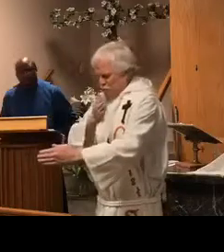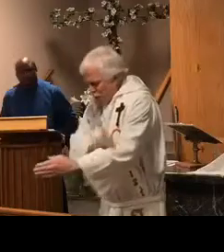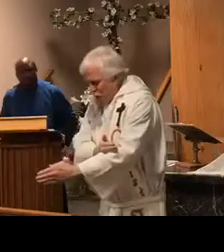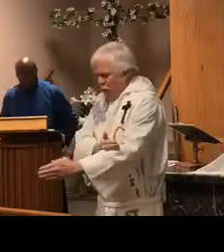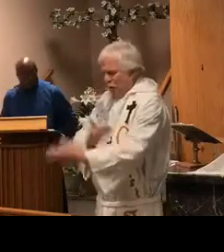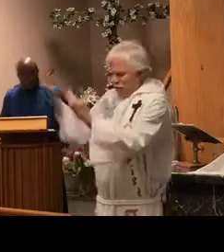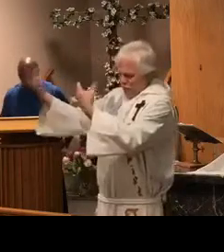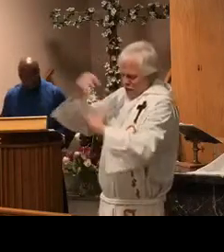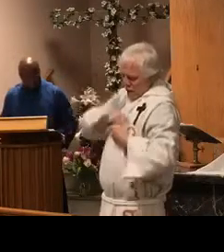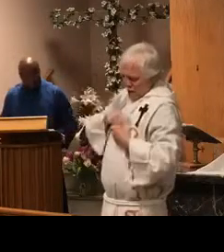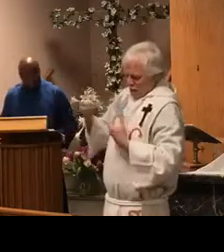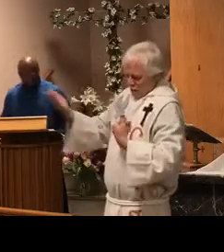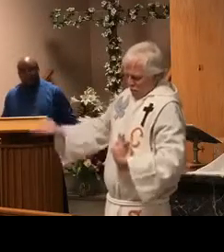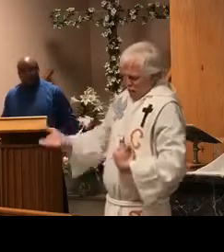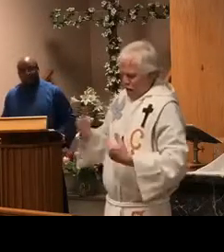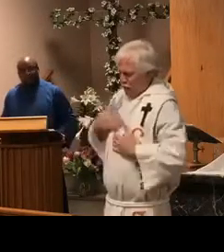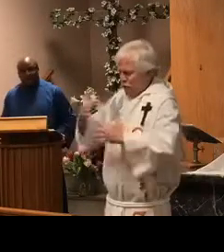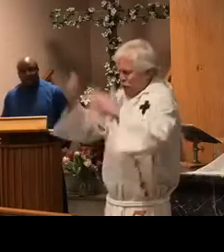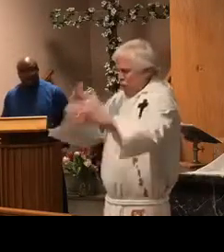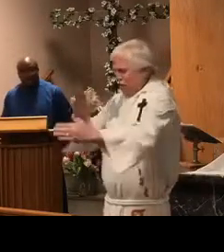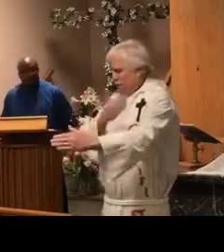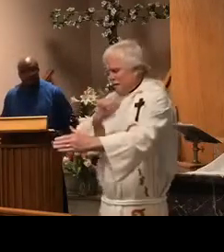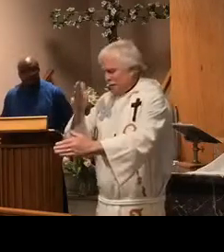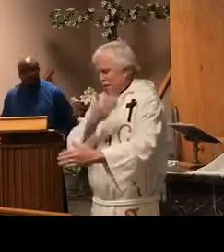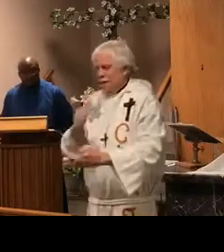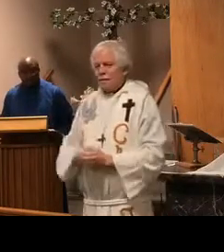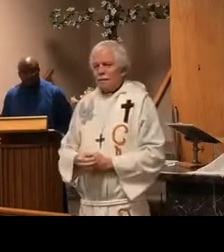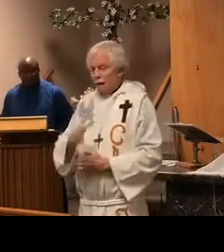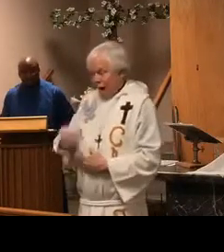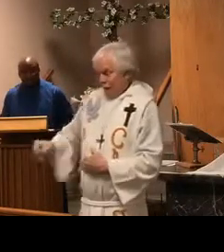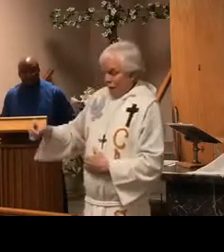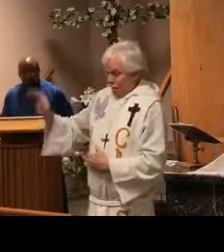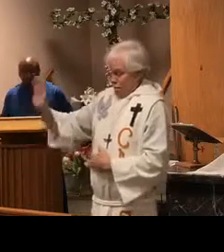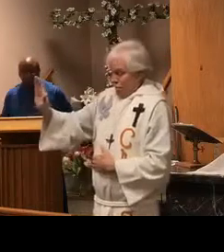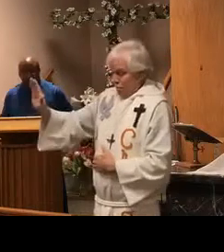Savior. He is my God.